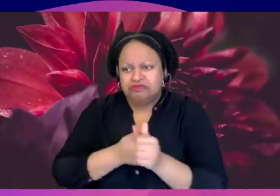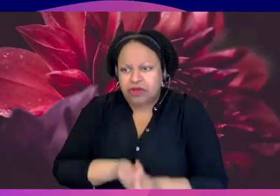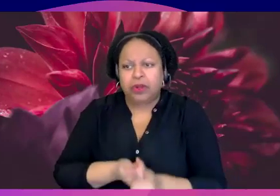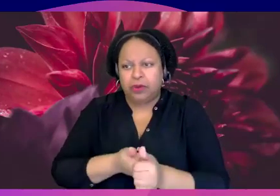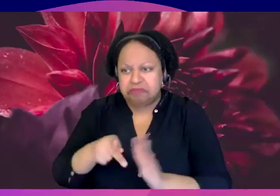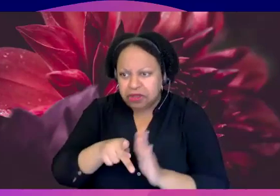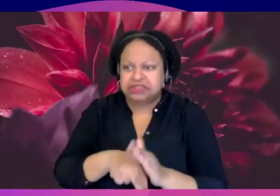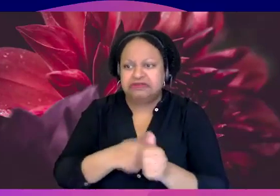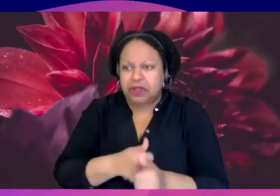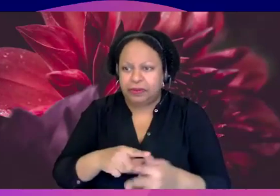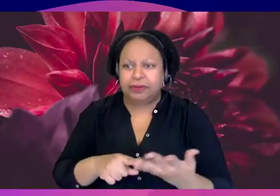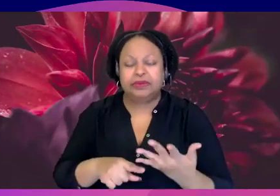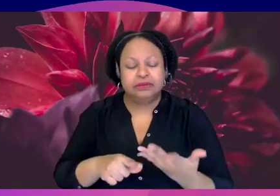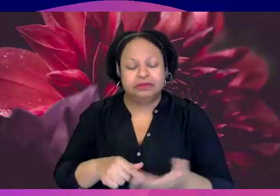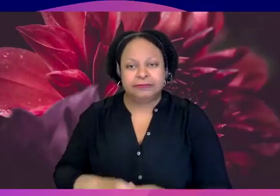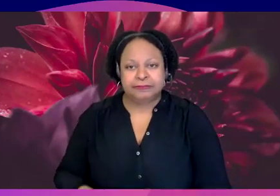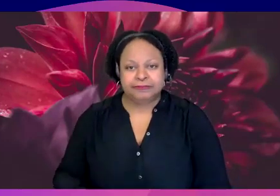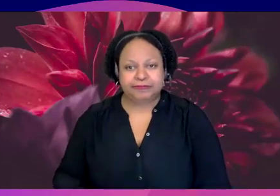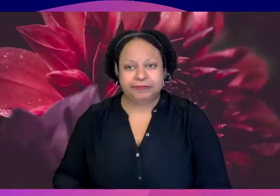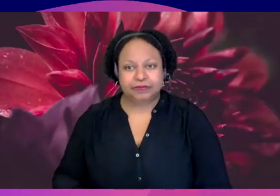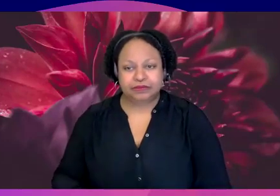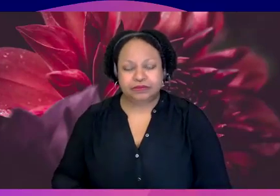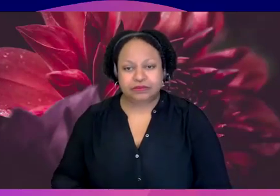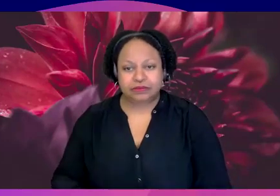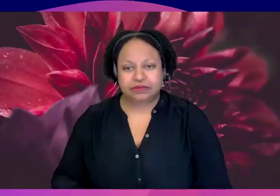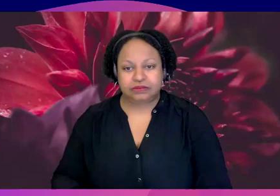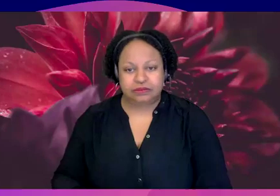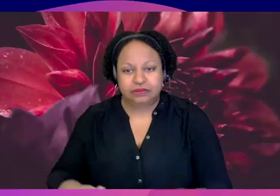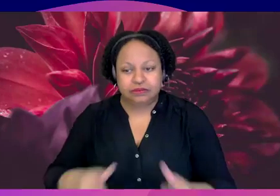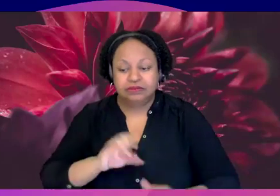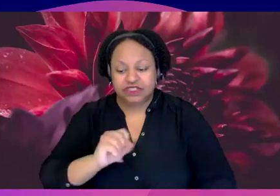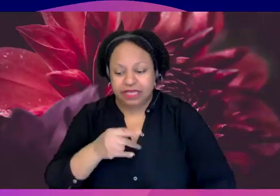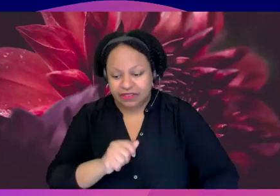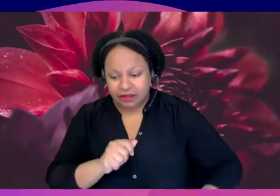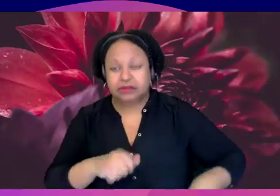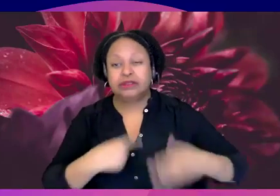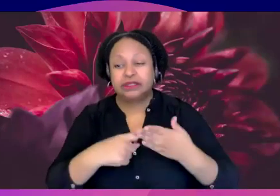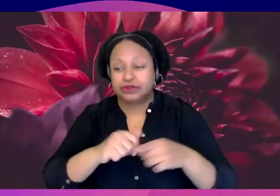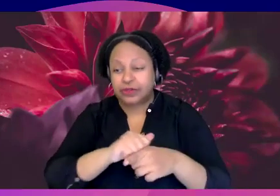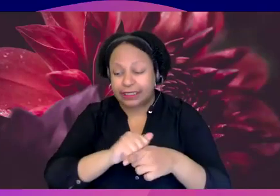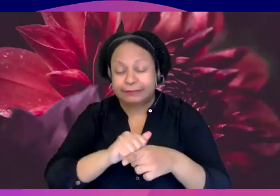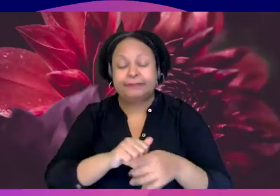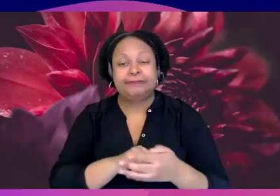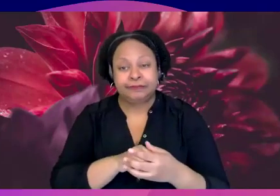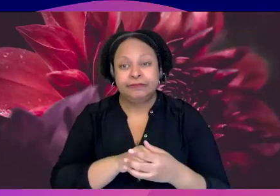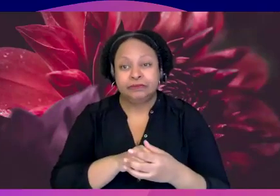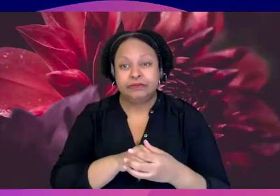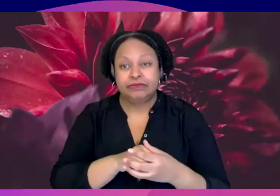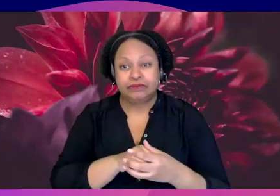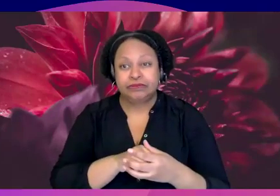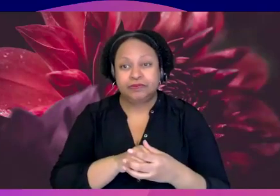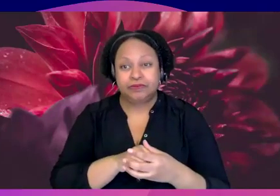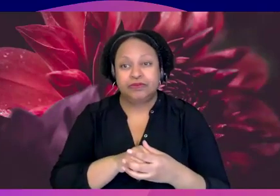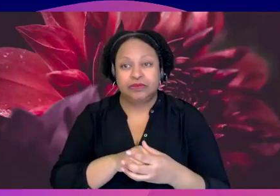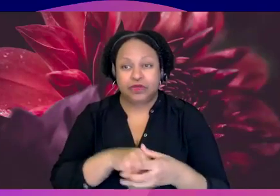And to speak to the training part, one of the questions that came up as we were doing this work is, so